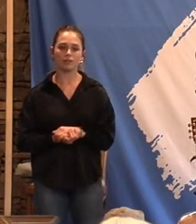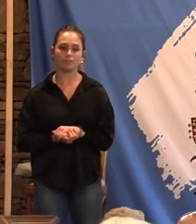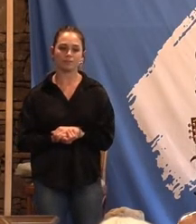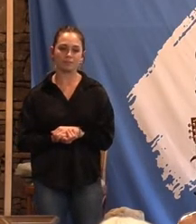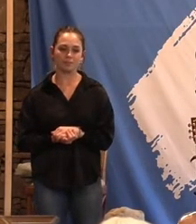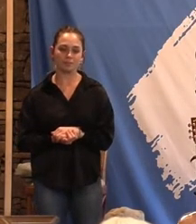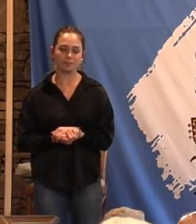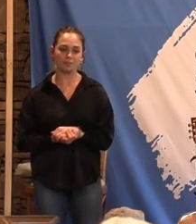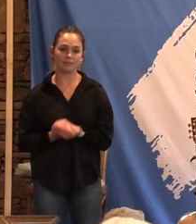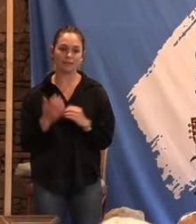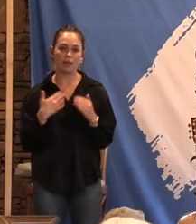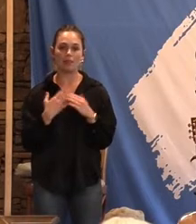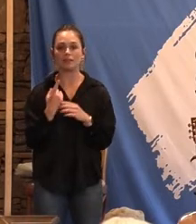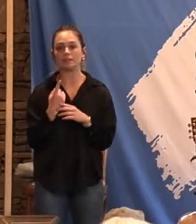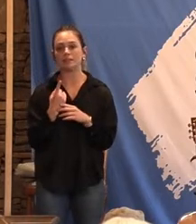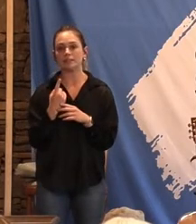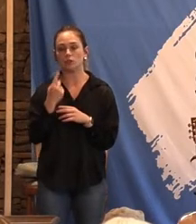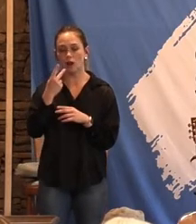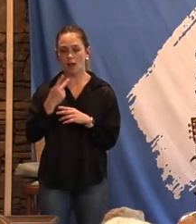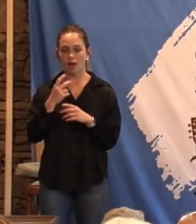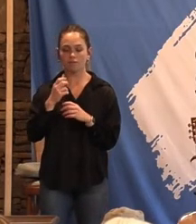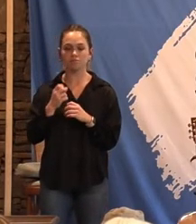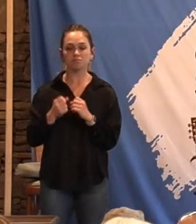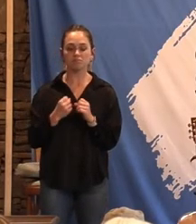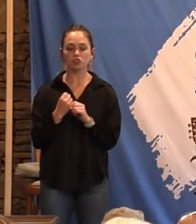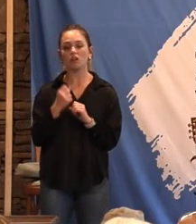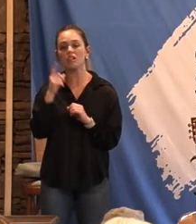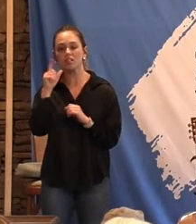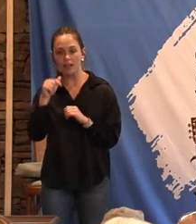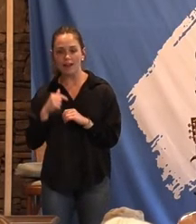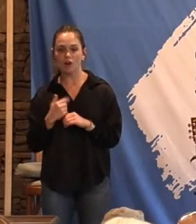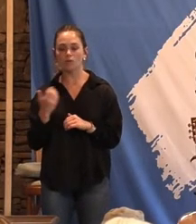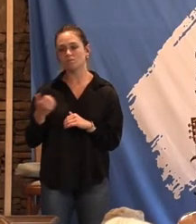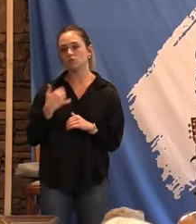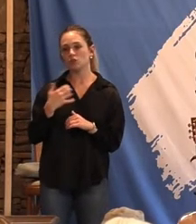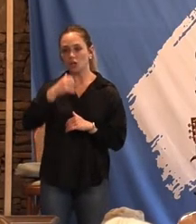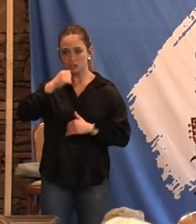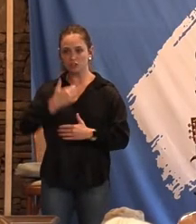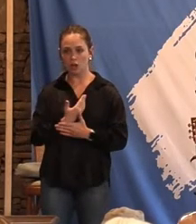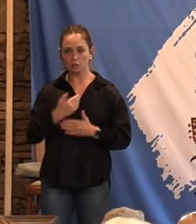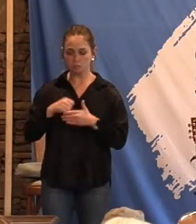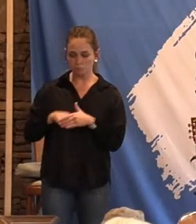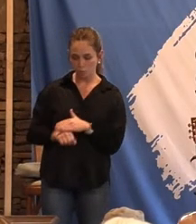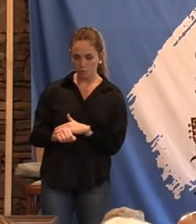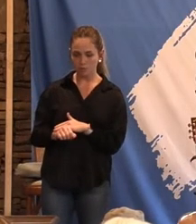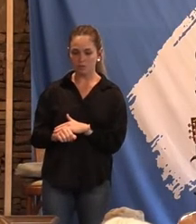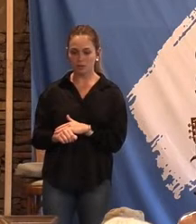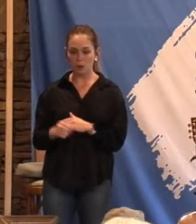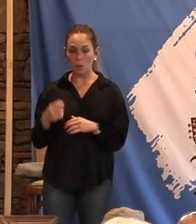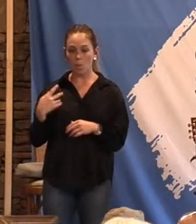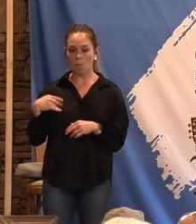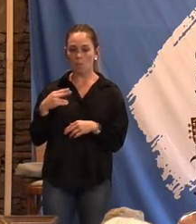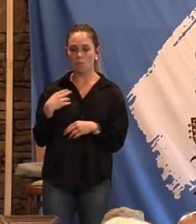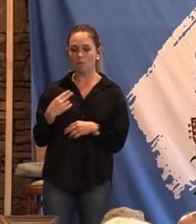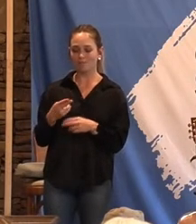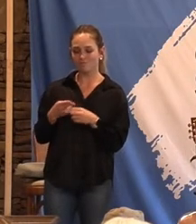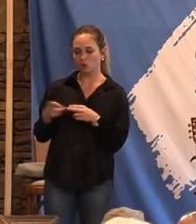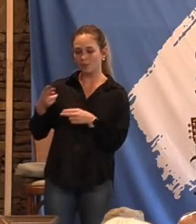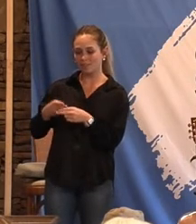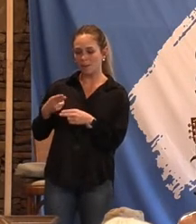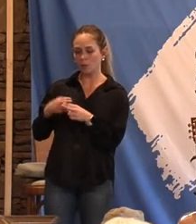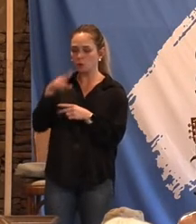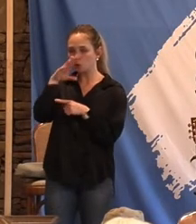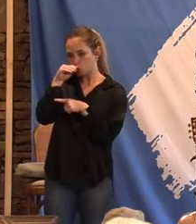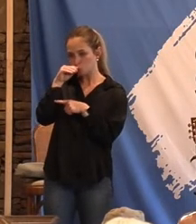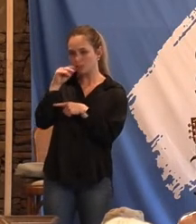And then about a year and a half later, our youngest daughter was born. We nicknamed her Goose because that's